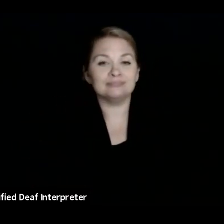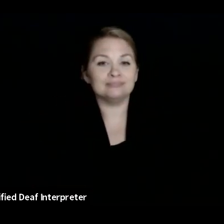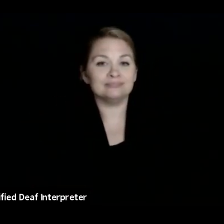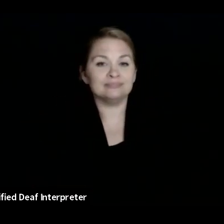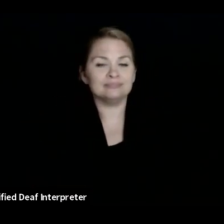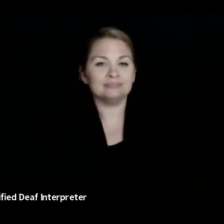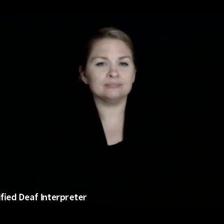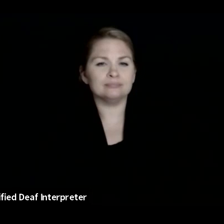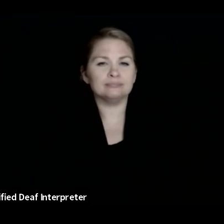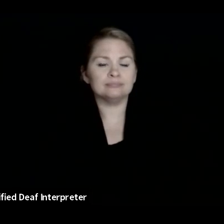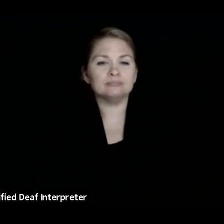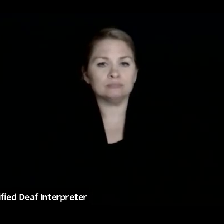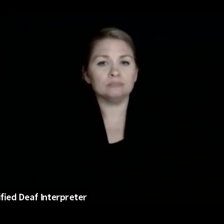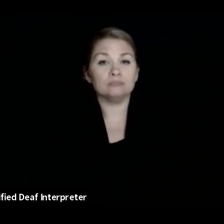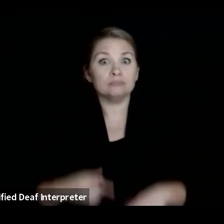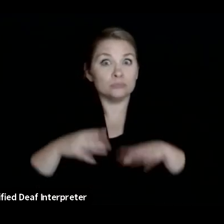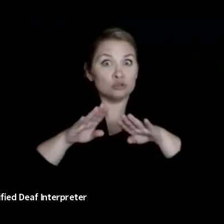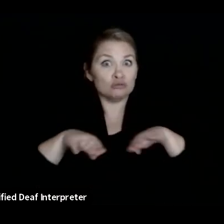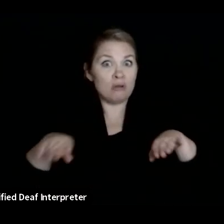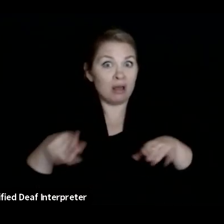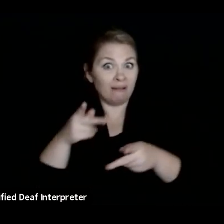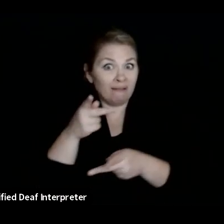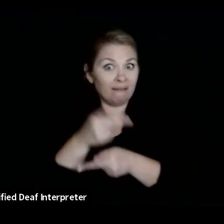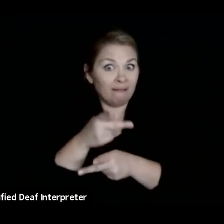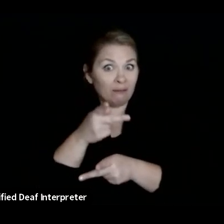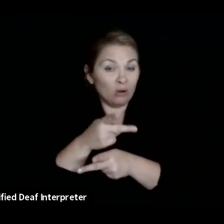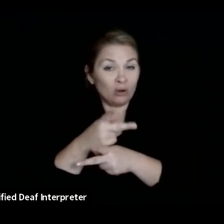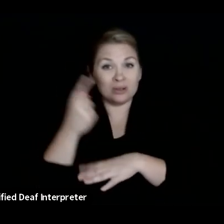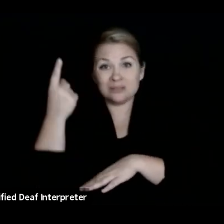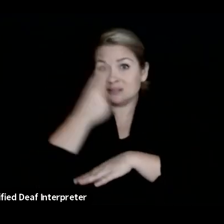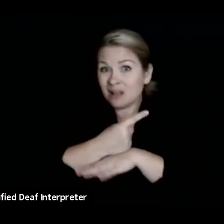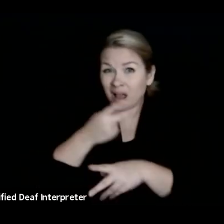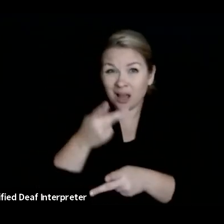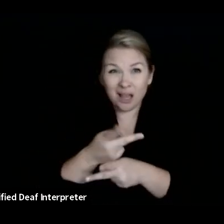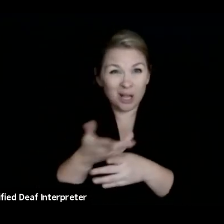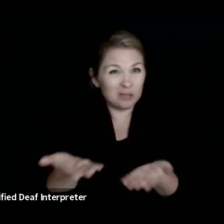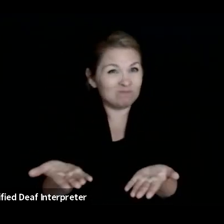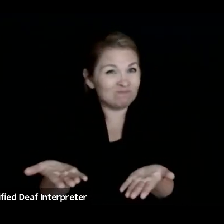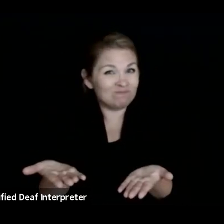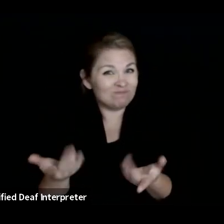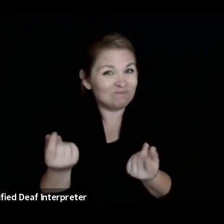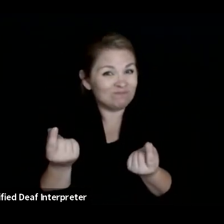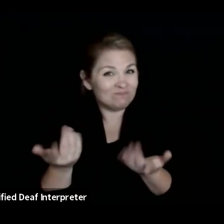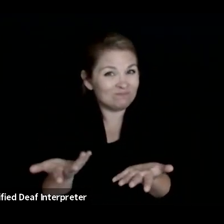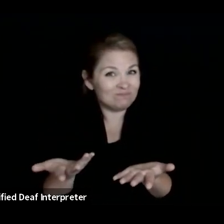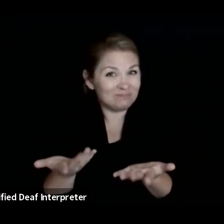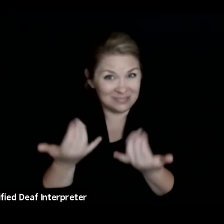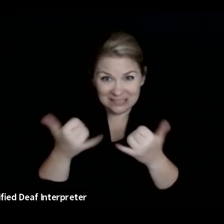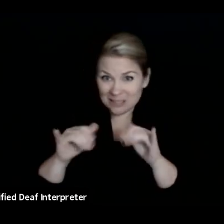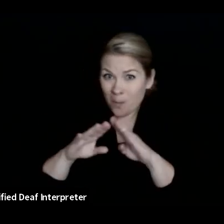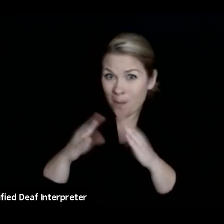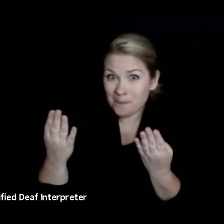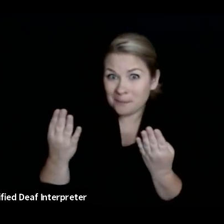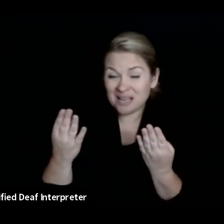open throughout the pandemic. Can you tell us what the numbers are there, what you've seen?